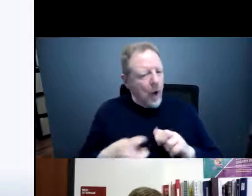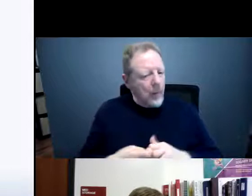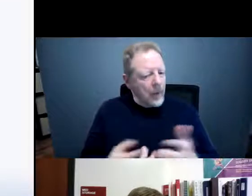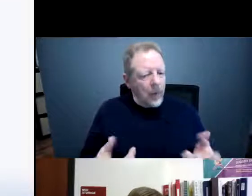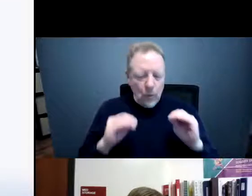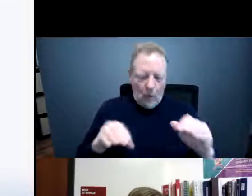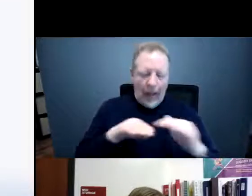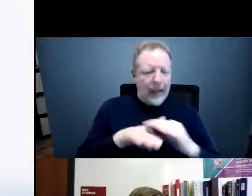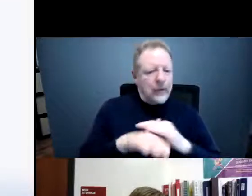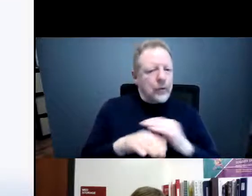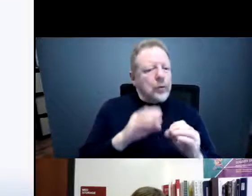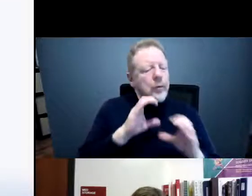communication.